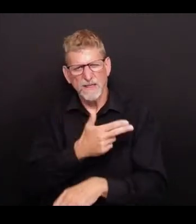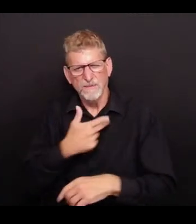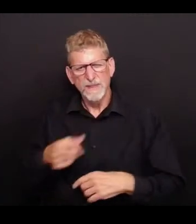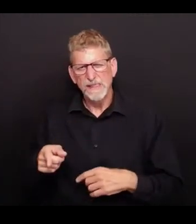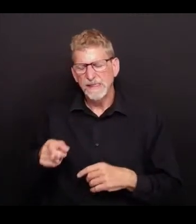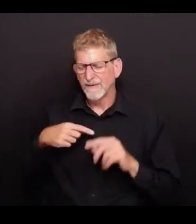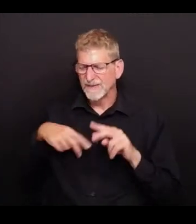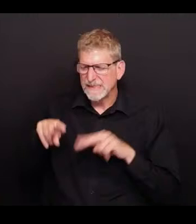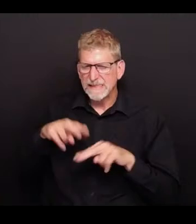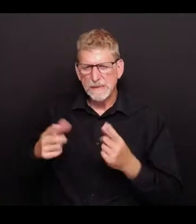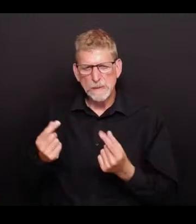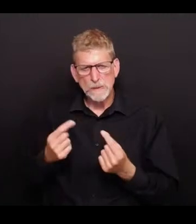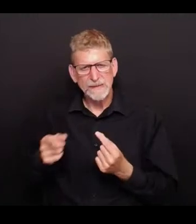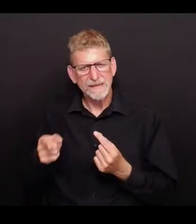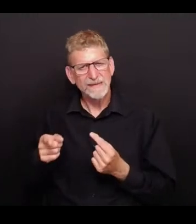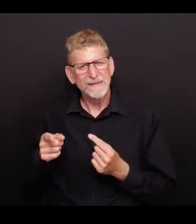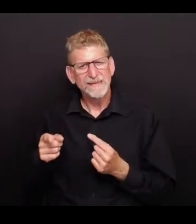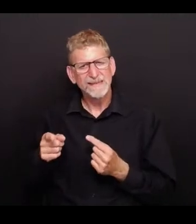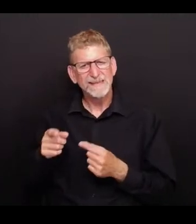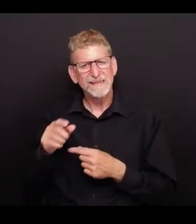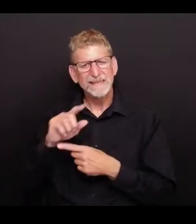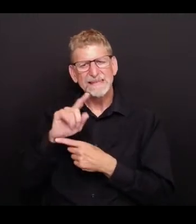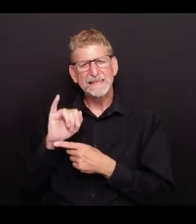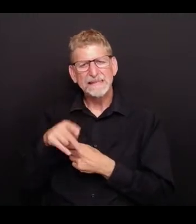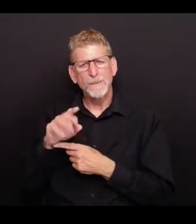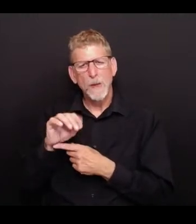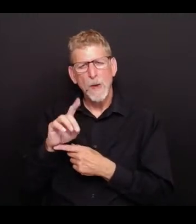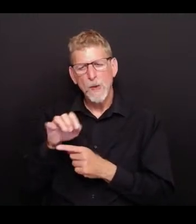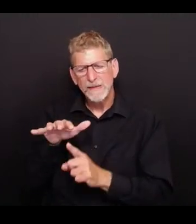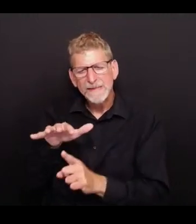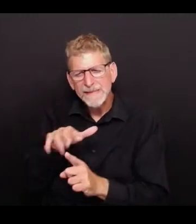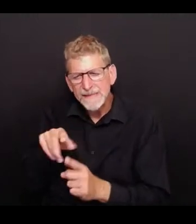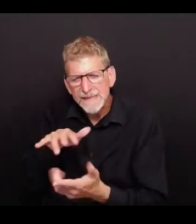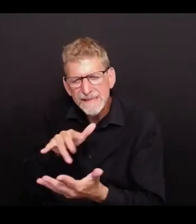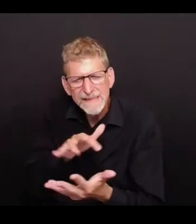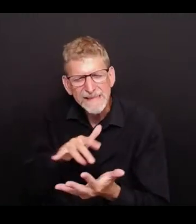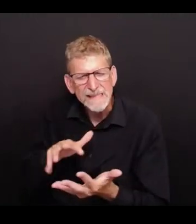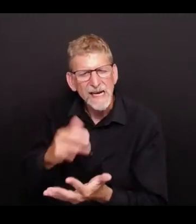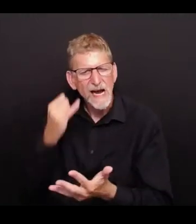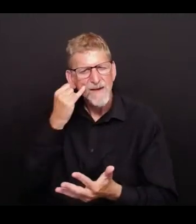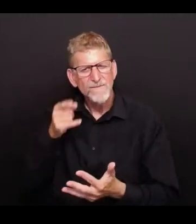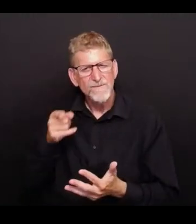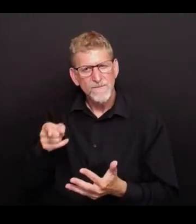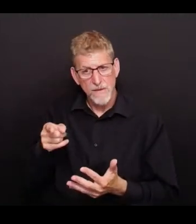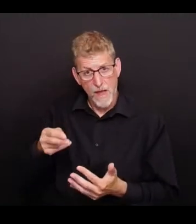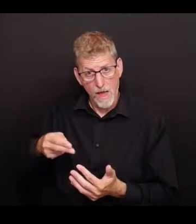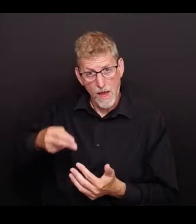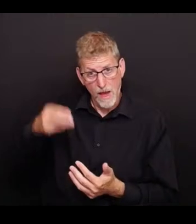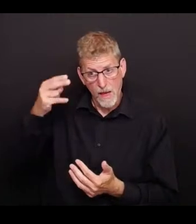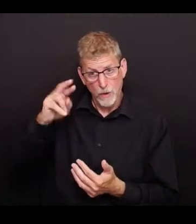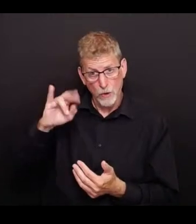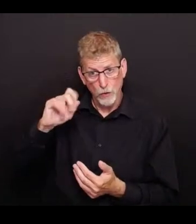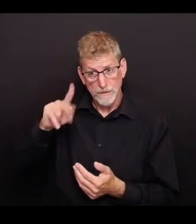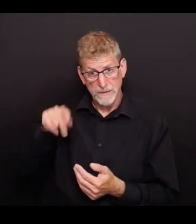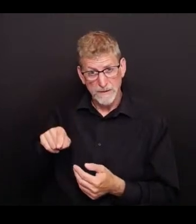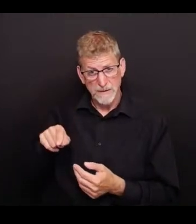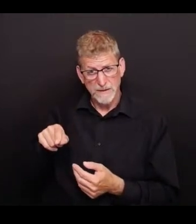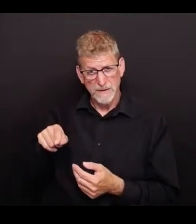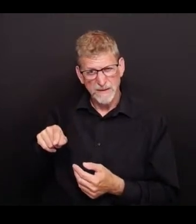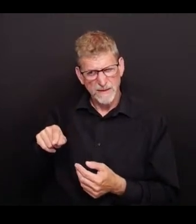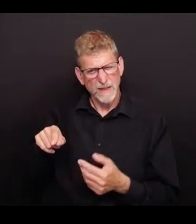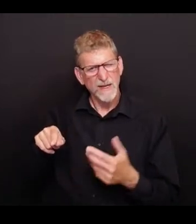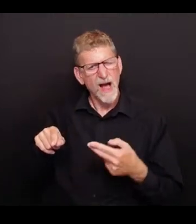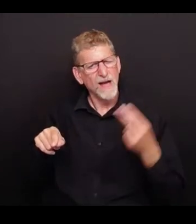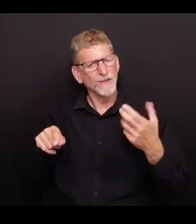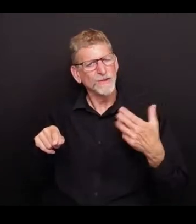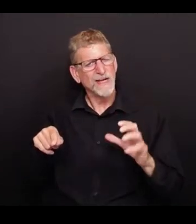coverage by SVI zip code quartile, coverage remains lowest among Minnesotans living in high SVI zip codes. Statewide